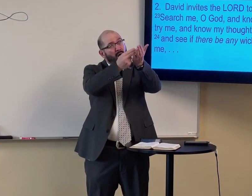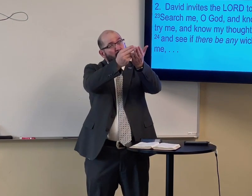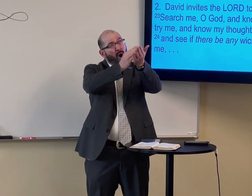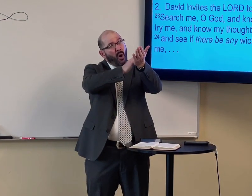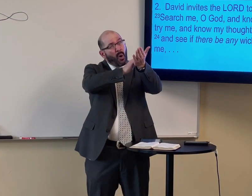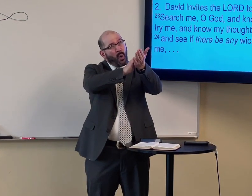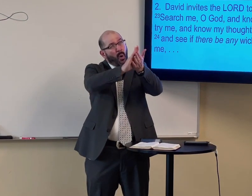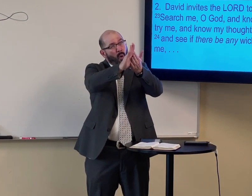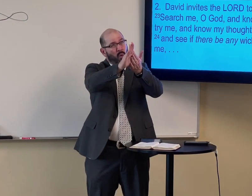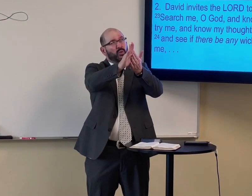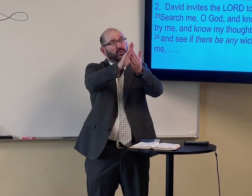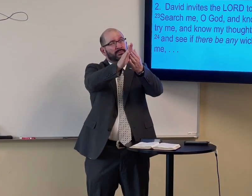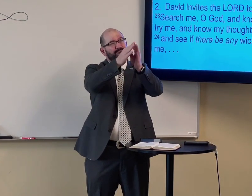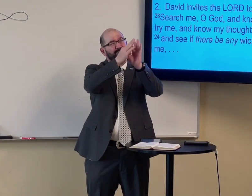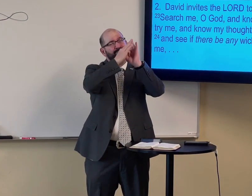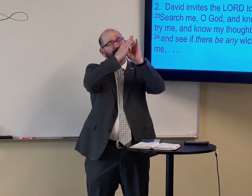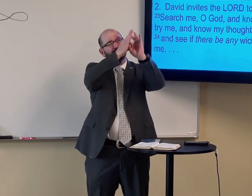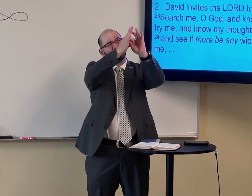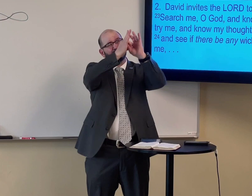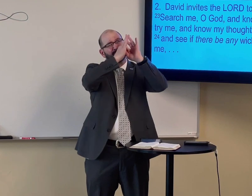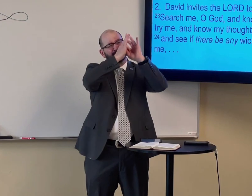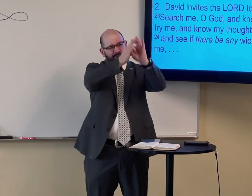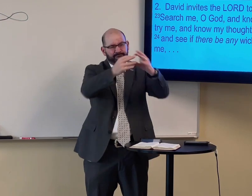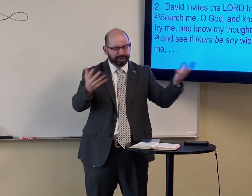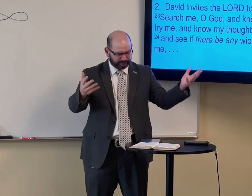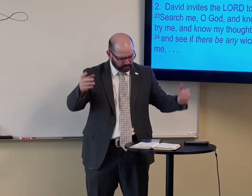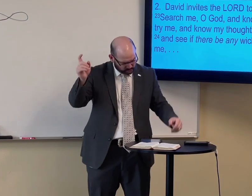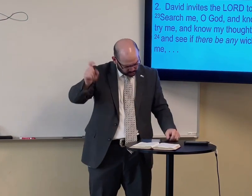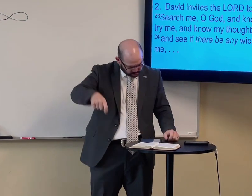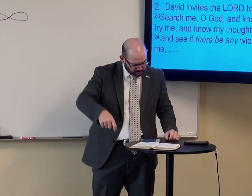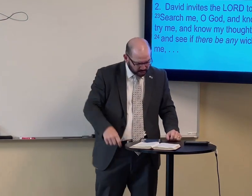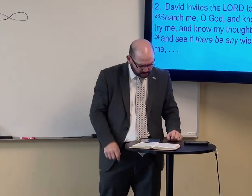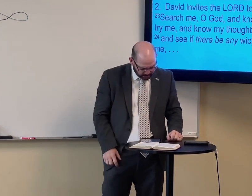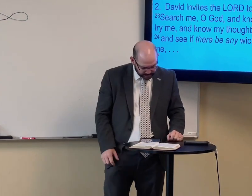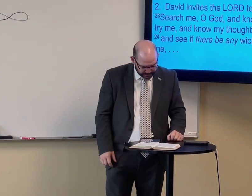Be honest with God. Have that really close relationship with Him.